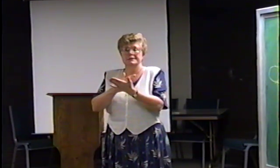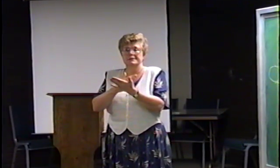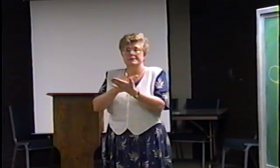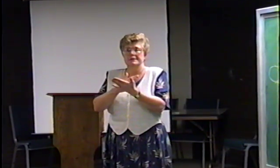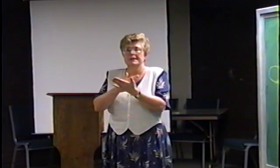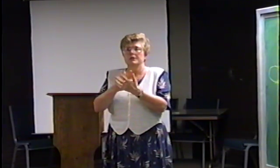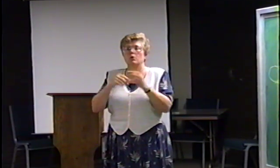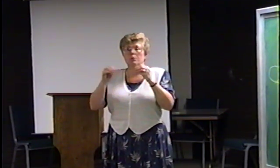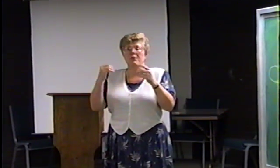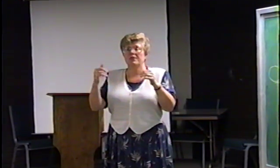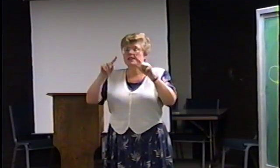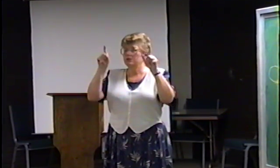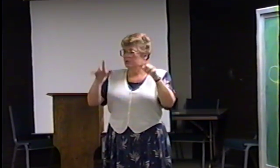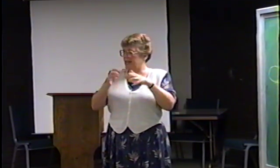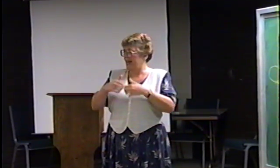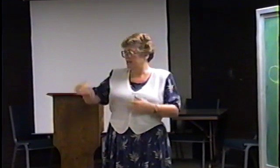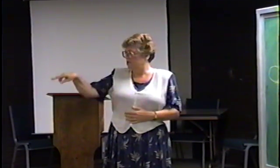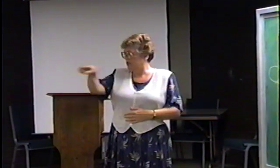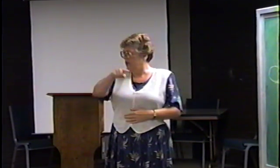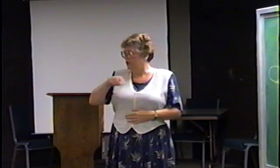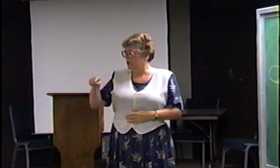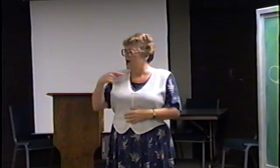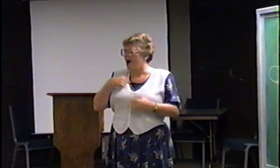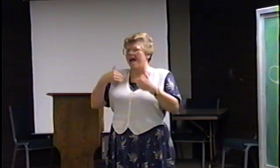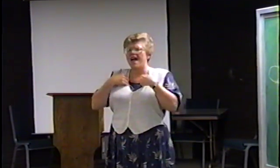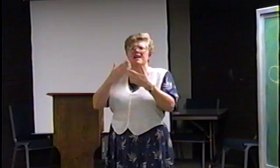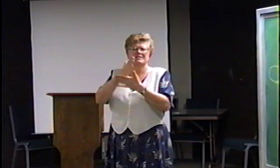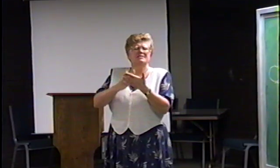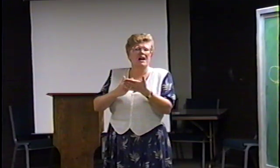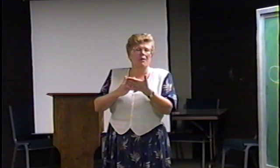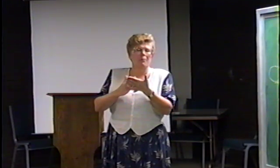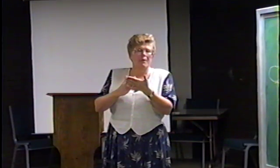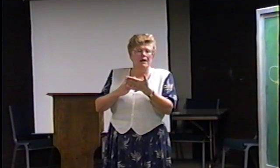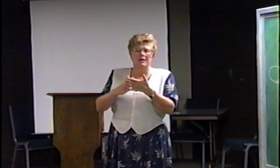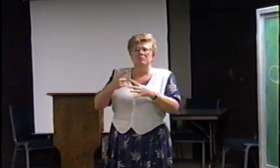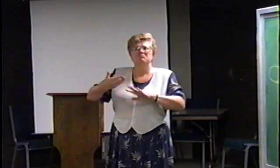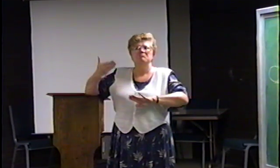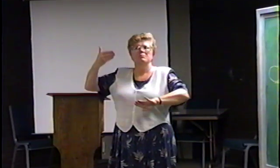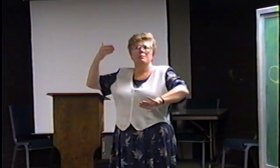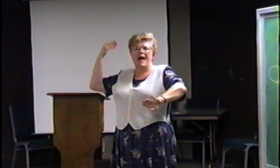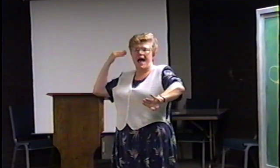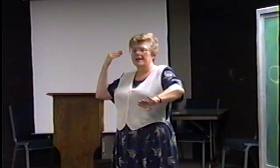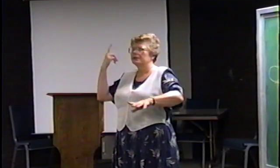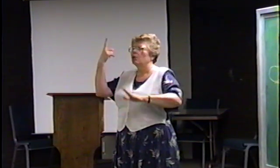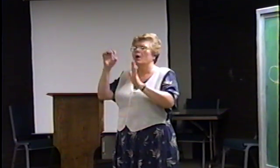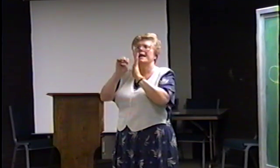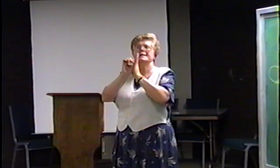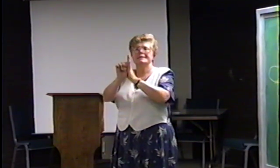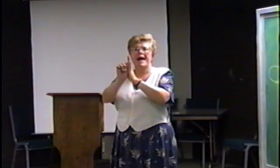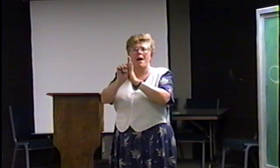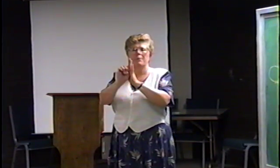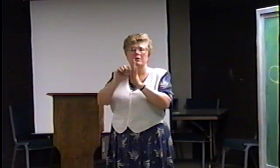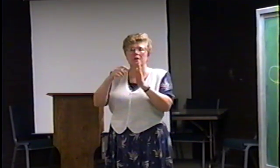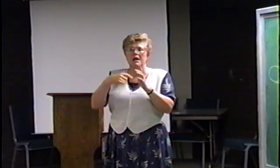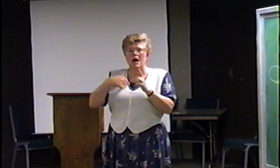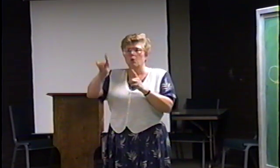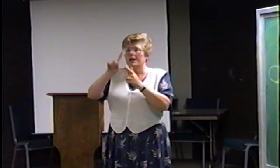legend. We'll proceed to test with you. I have some. That one example. I went